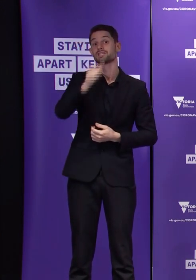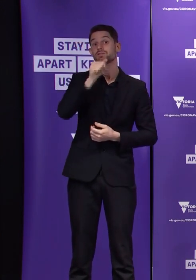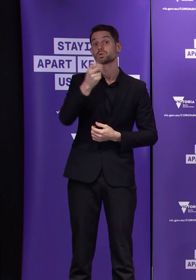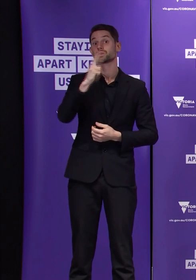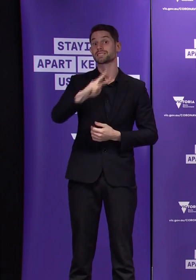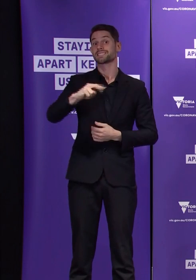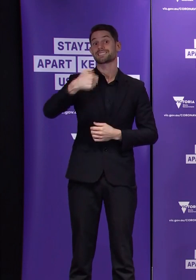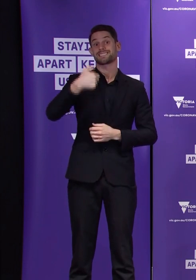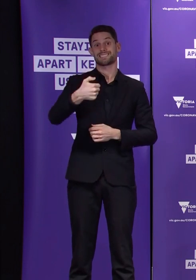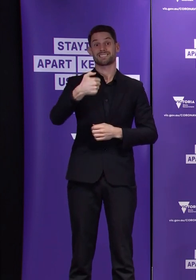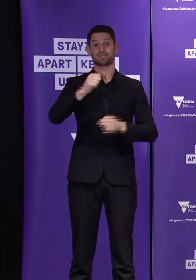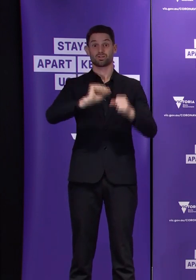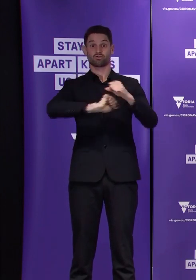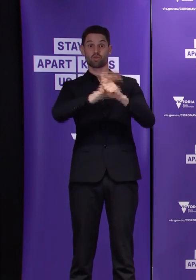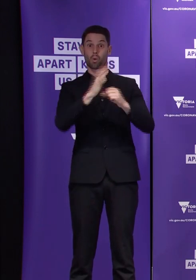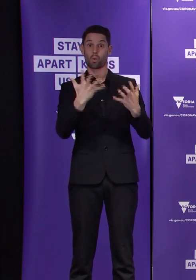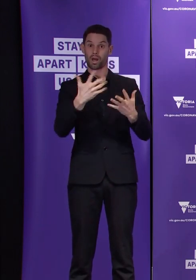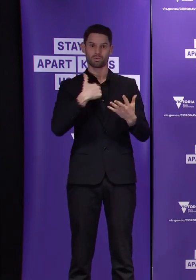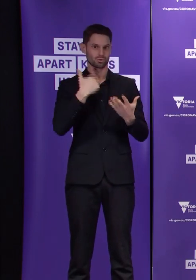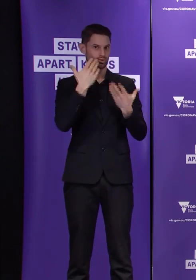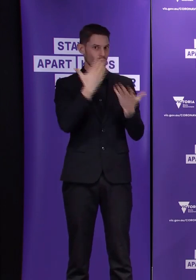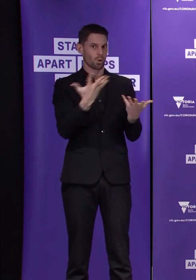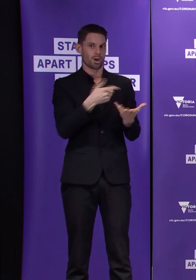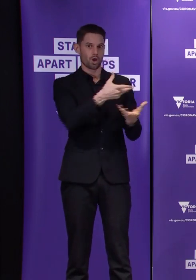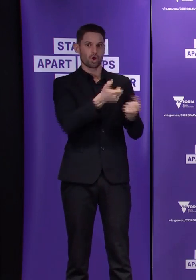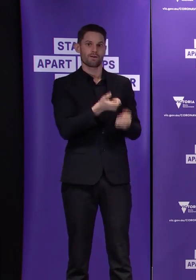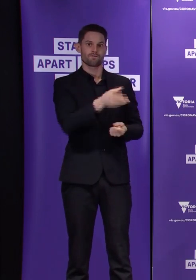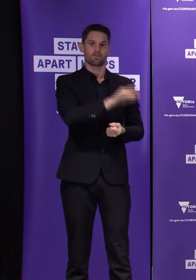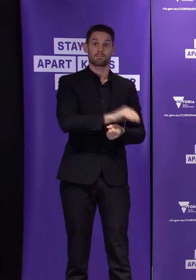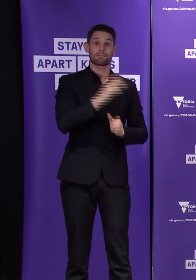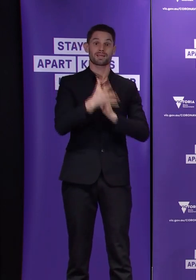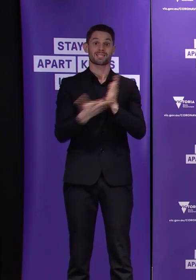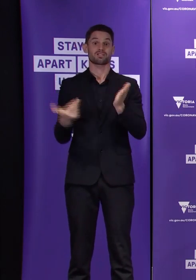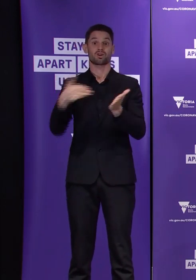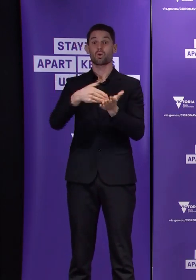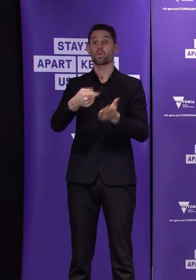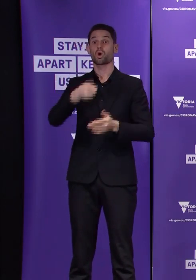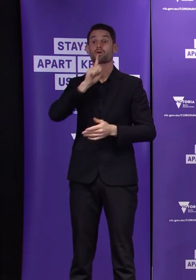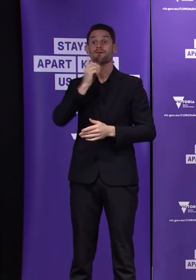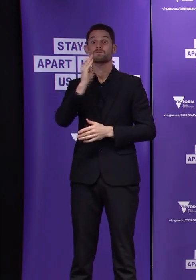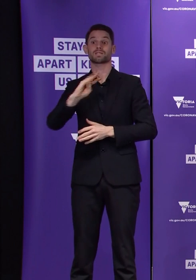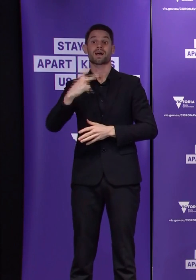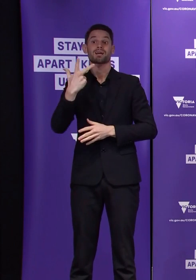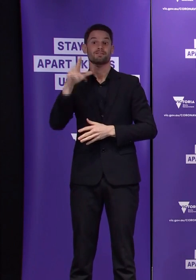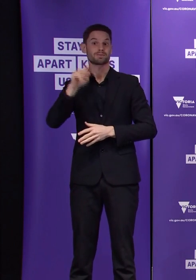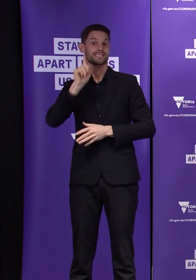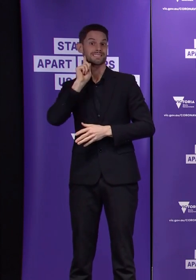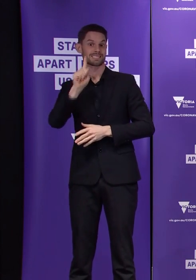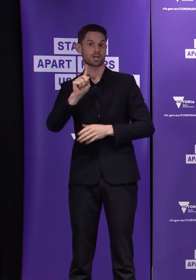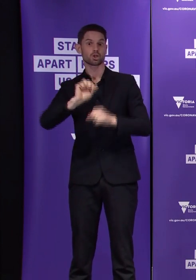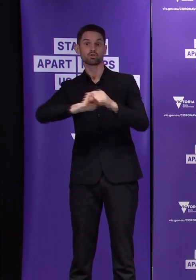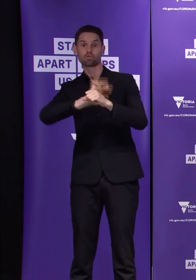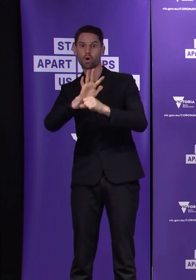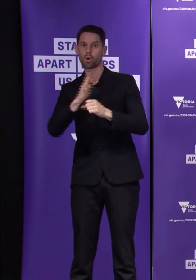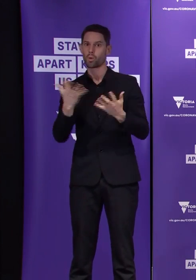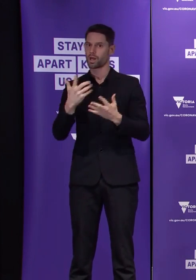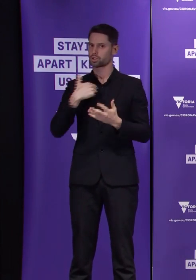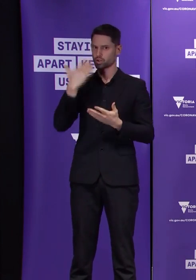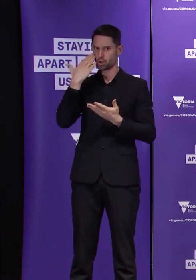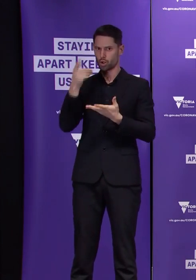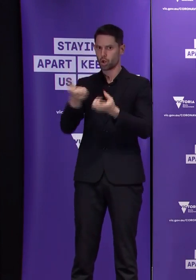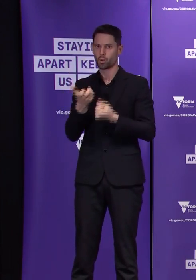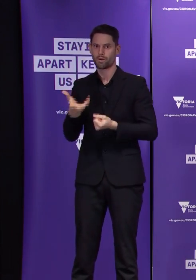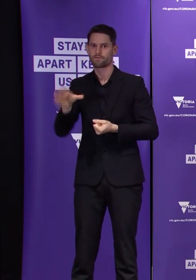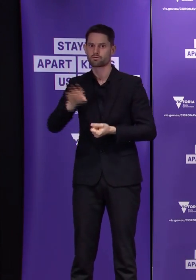3,626 cases with an unknown source, an increase of 148 since yesterday's report. There